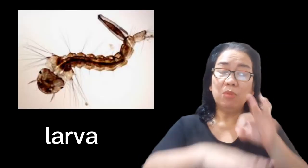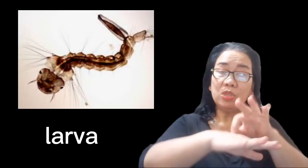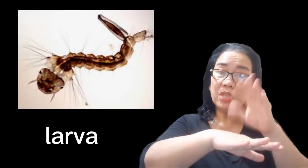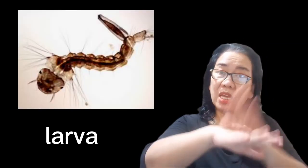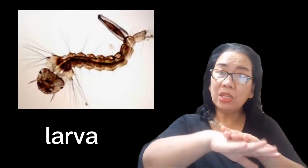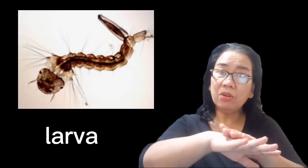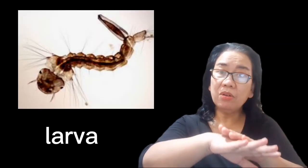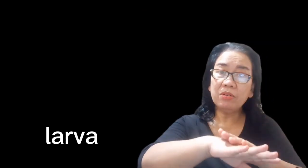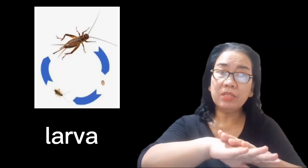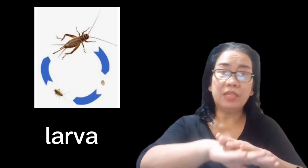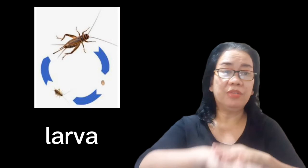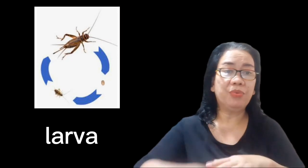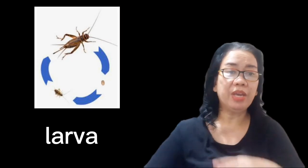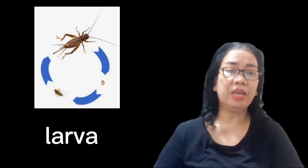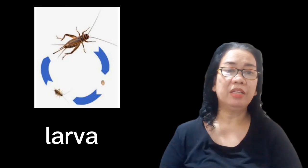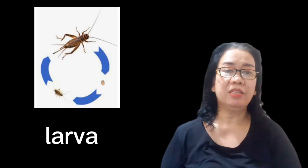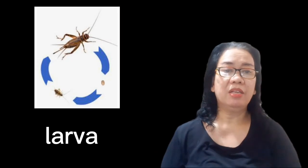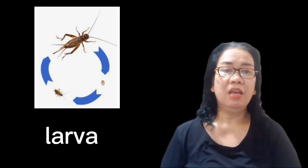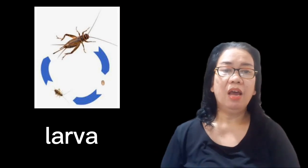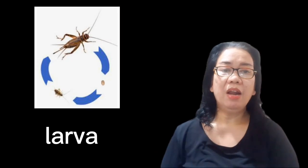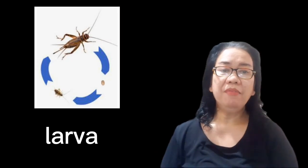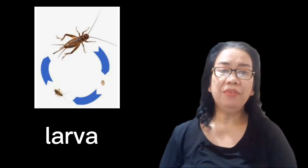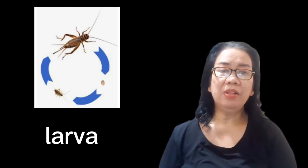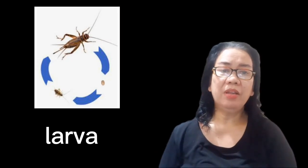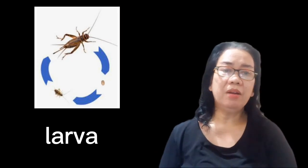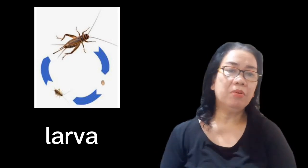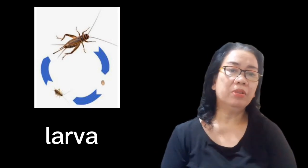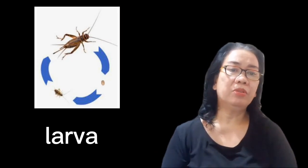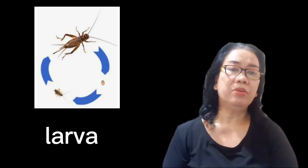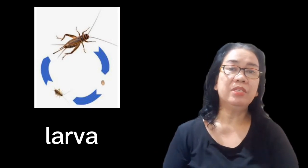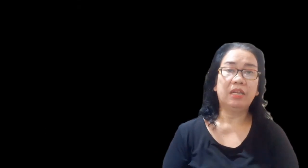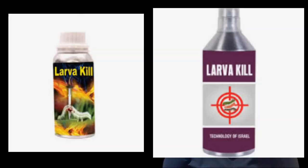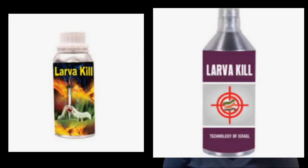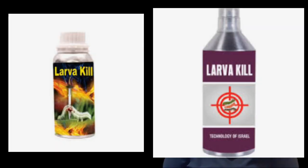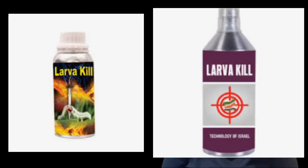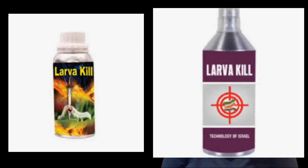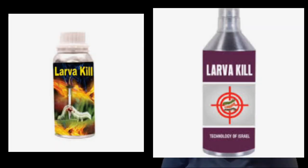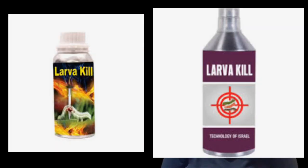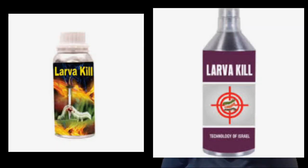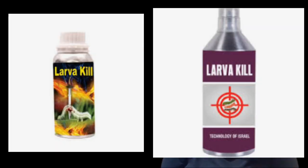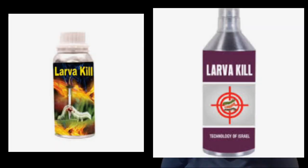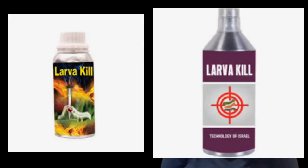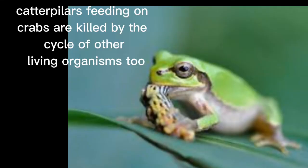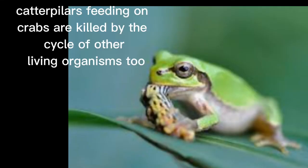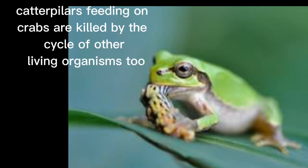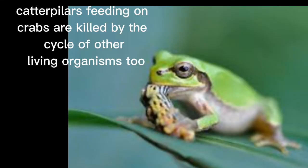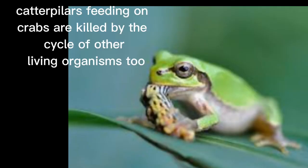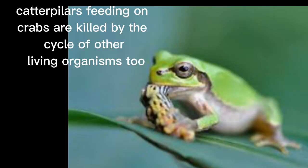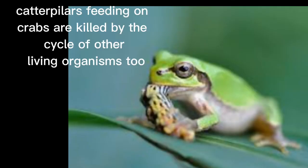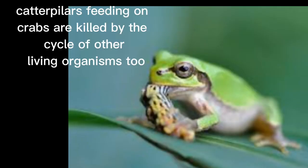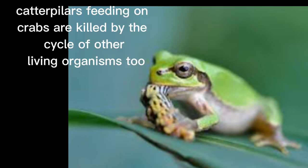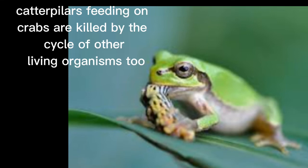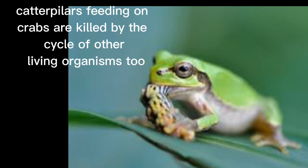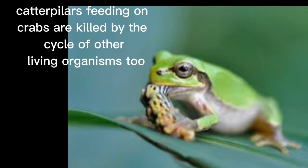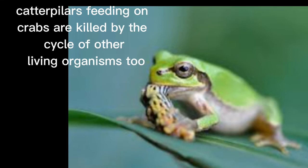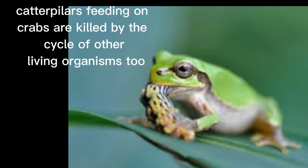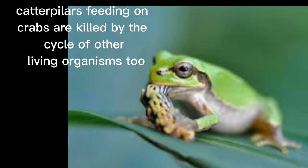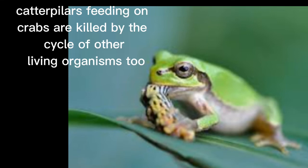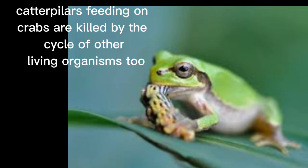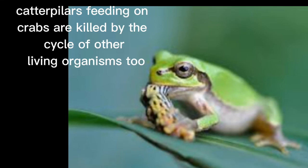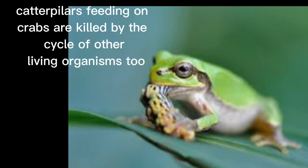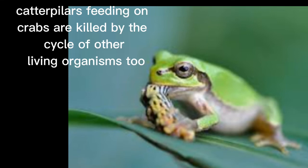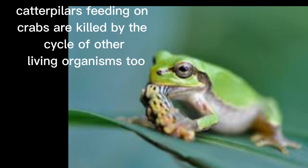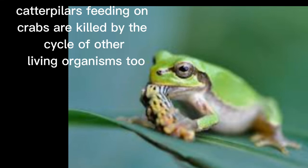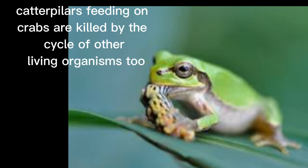like the mosquitoes and crickets, are vulnerable to insecticides. Caterpillars feeding on crops